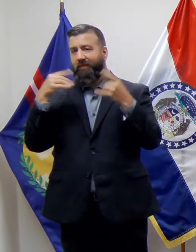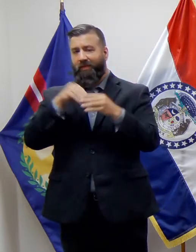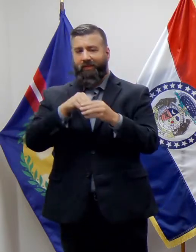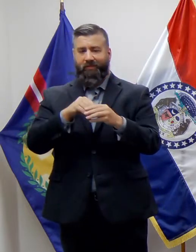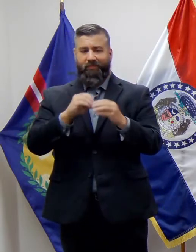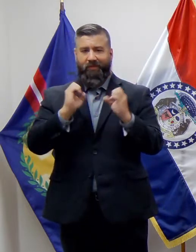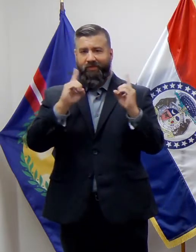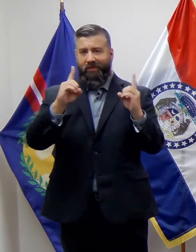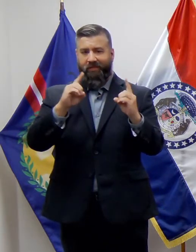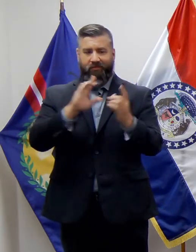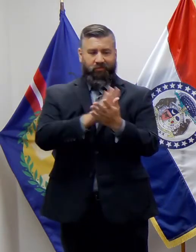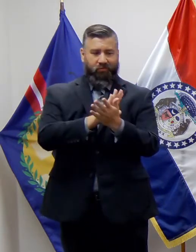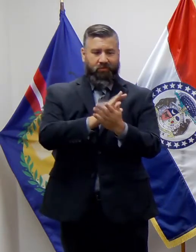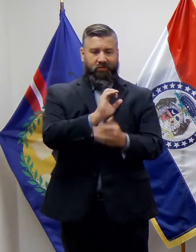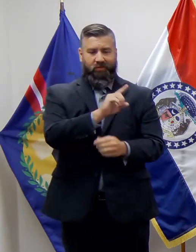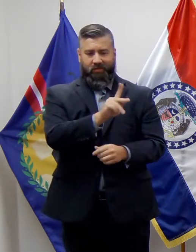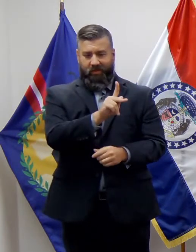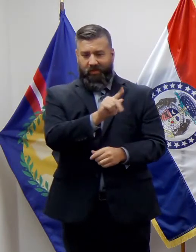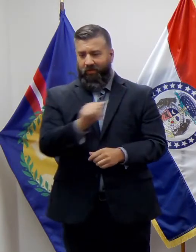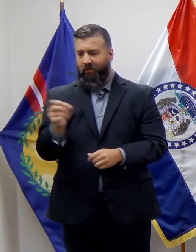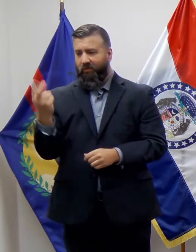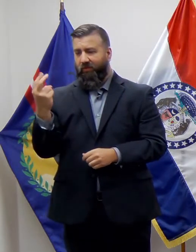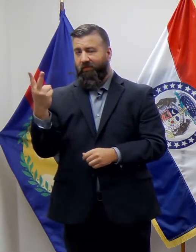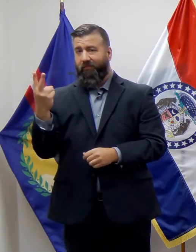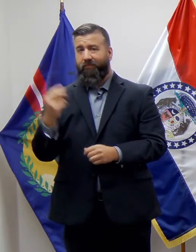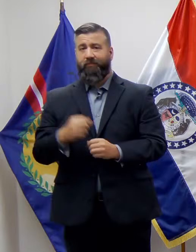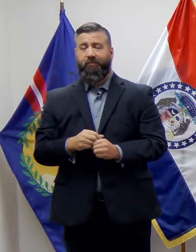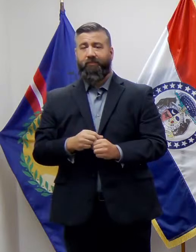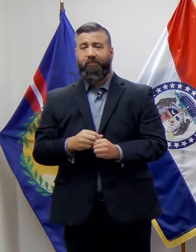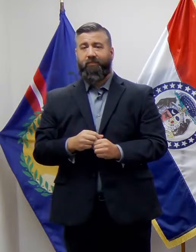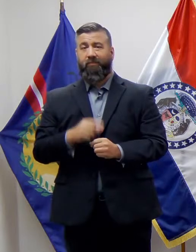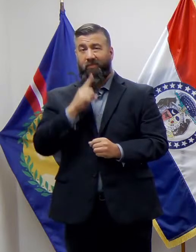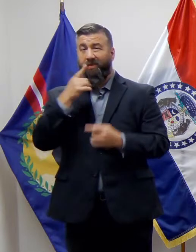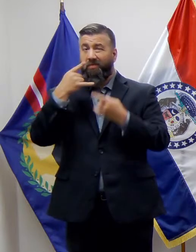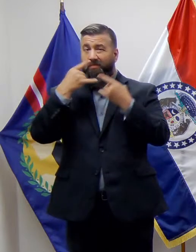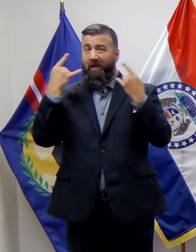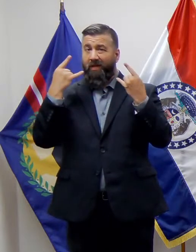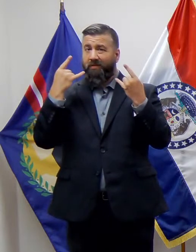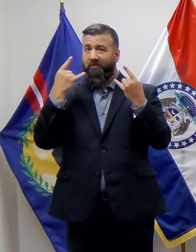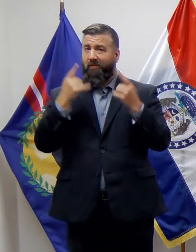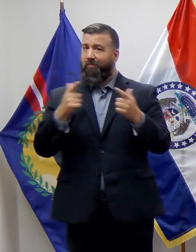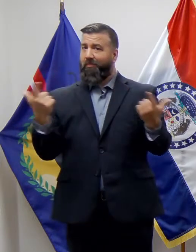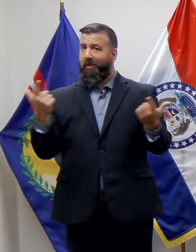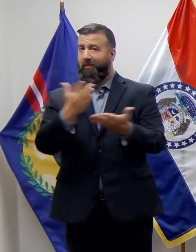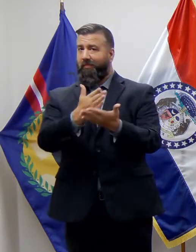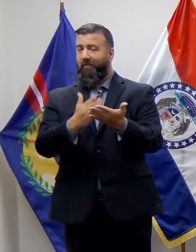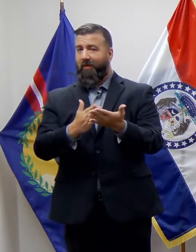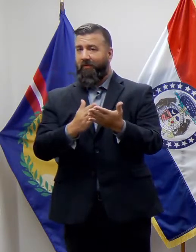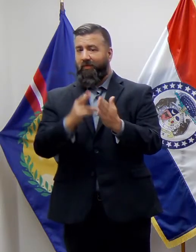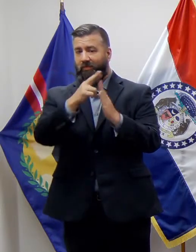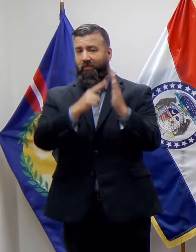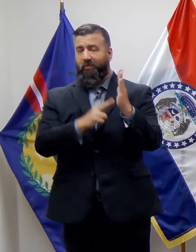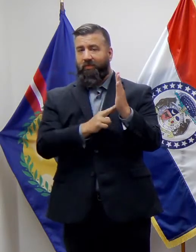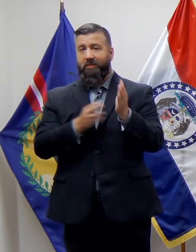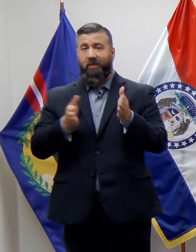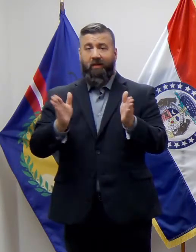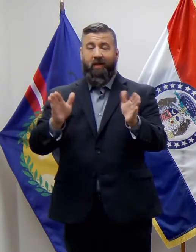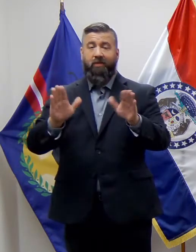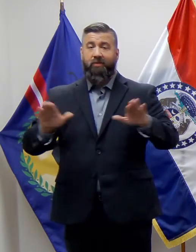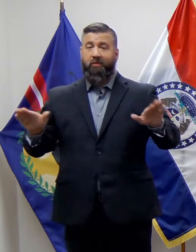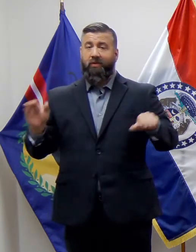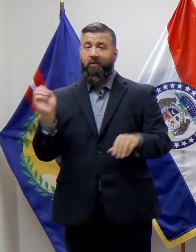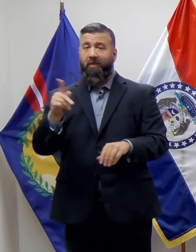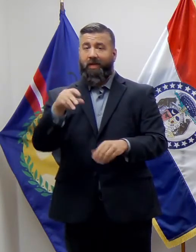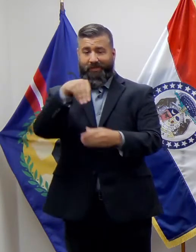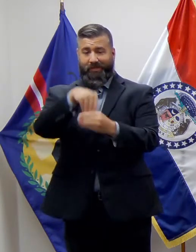get kids back in the classroom. Masks are really going to be a big part of the protocols that allow kids to go back